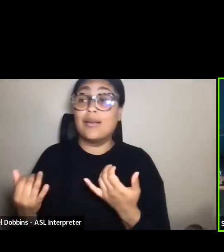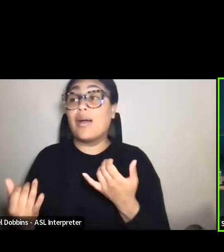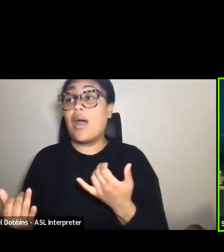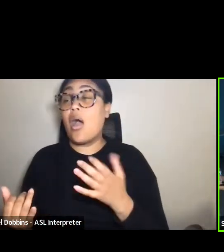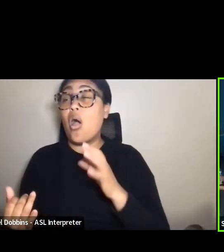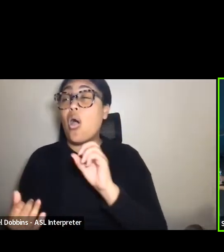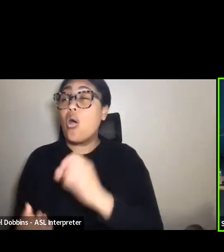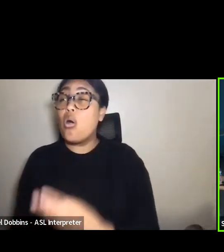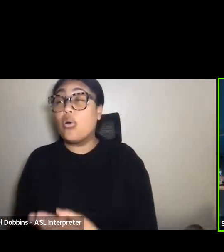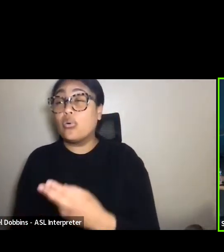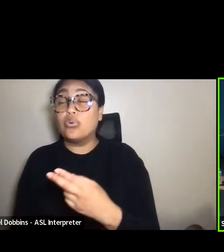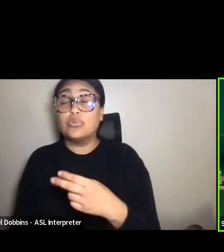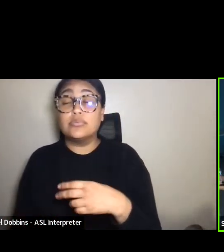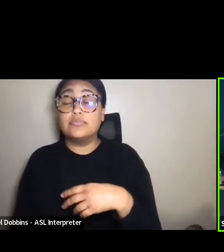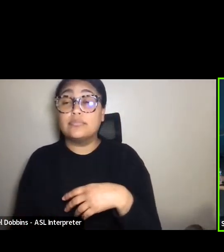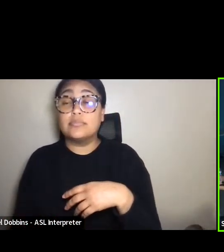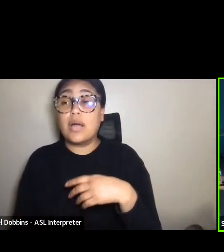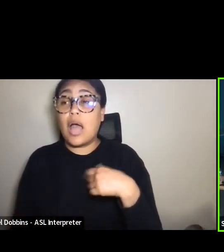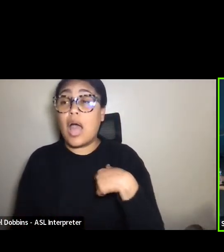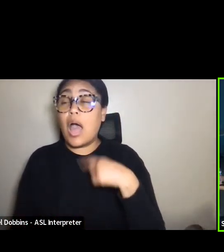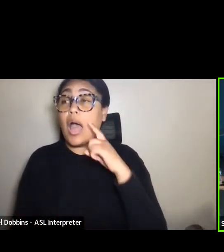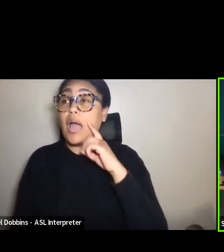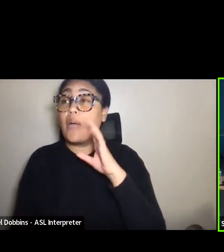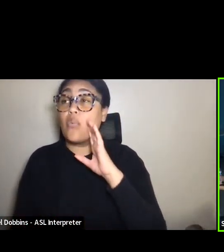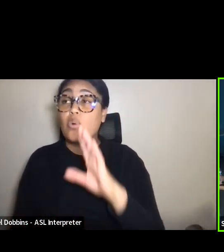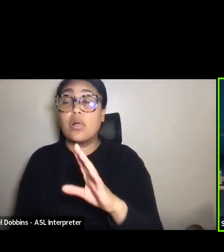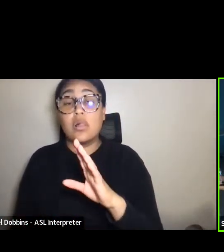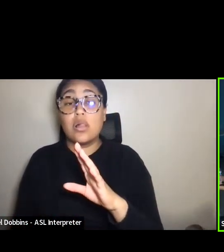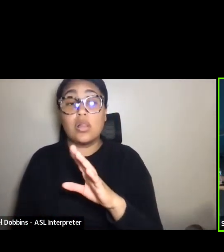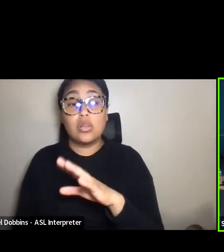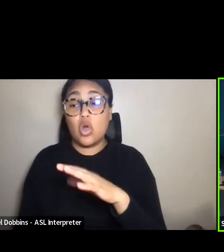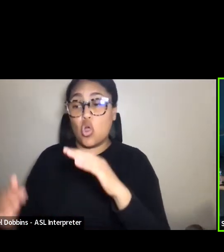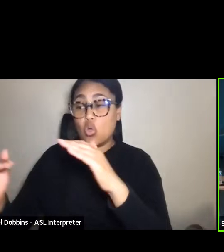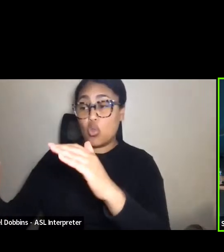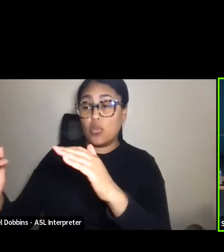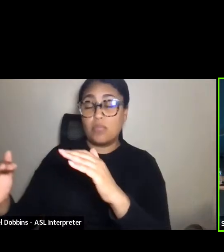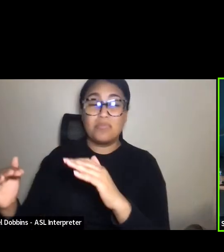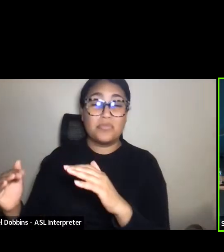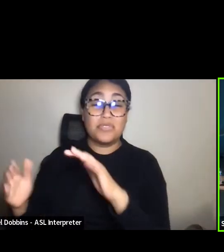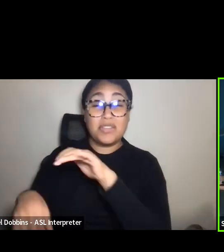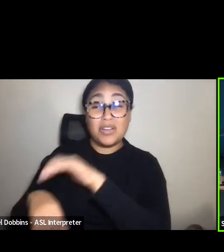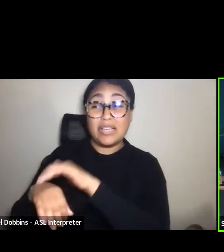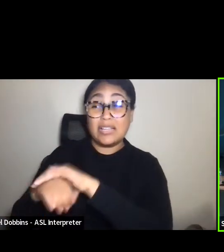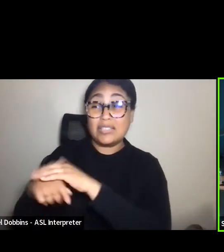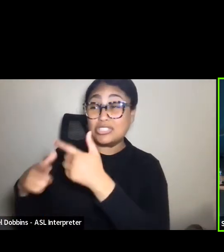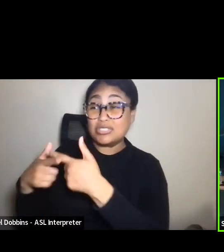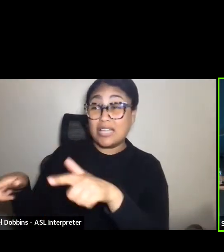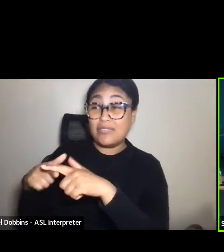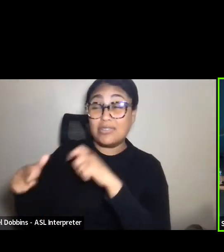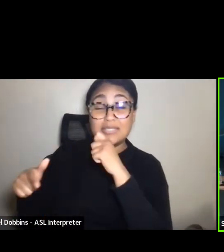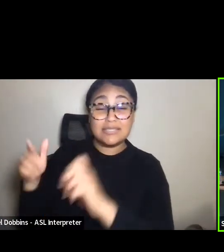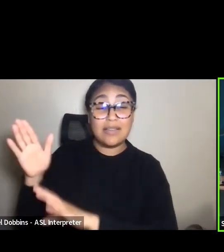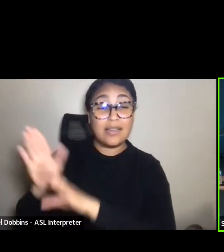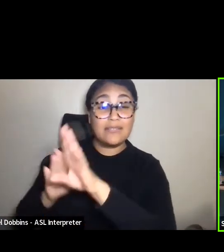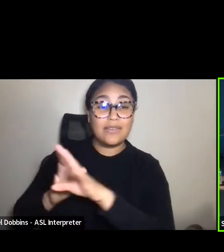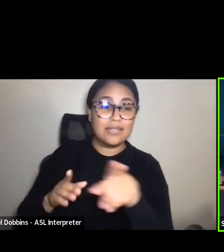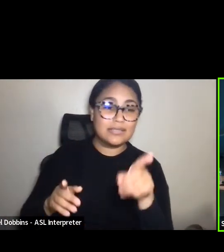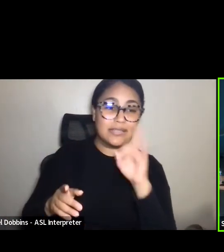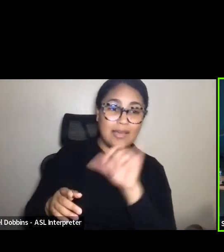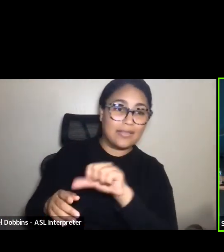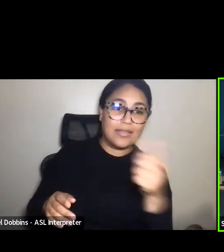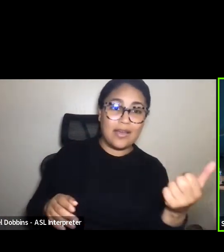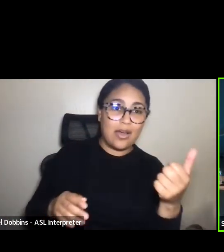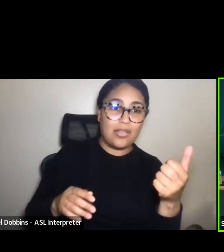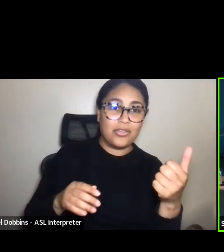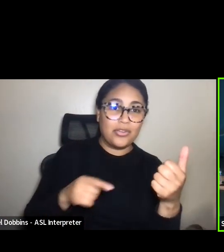generate a text with a lower lexile level for the student because their English level is not as advanced as his other child. Like, that's